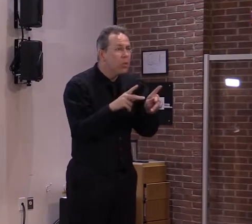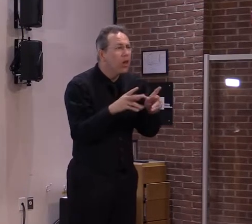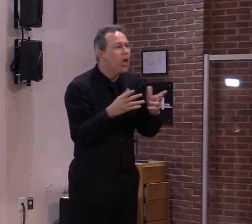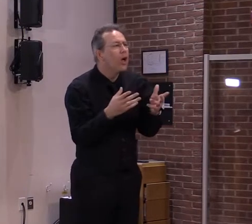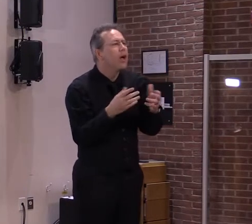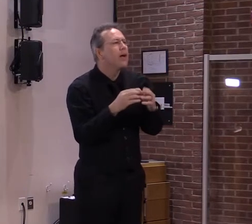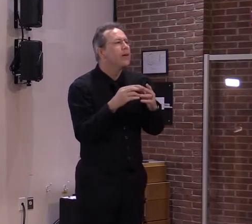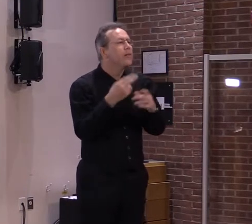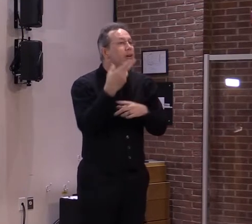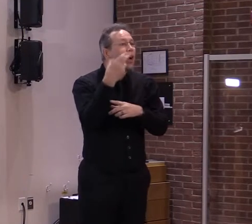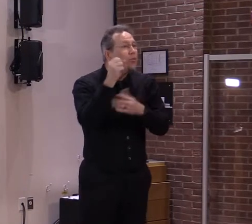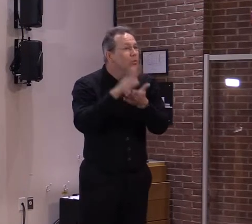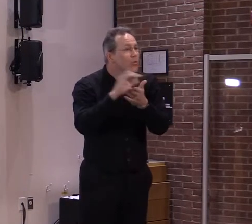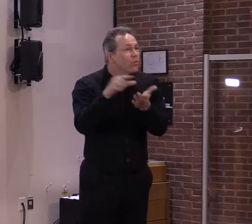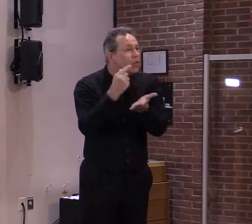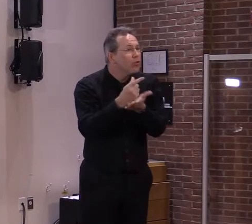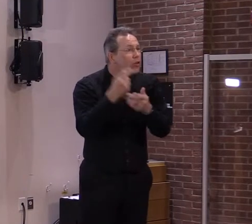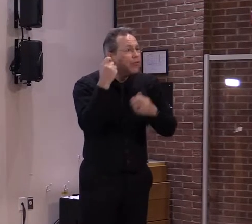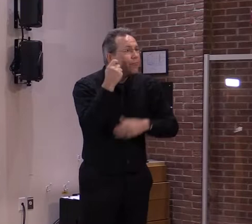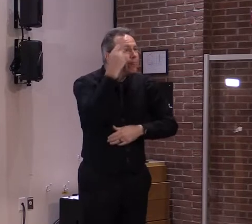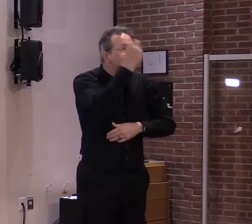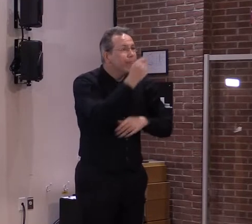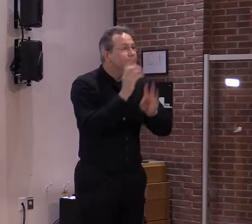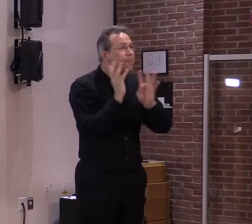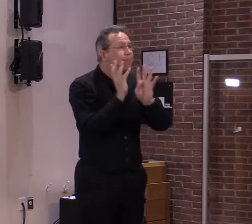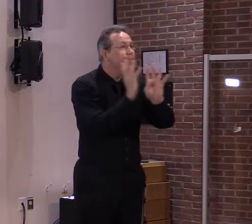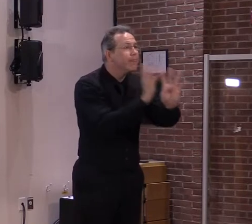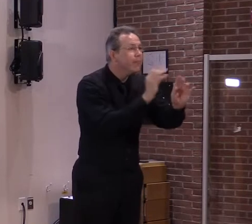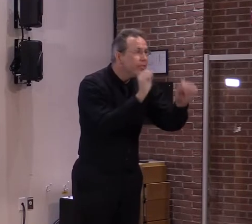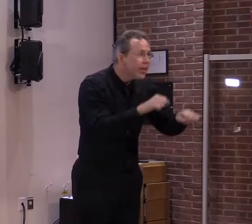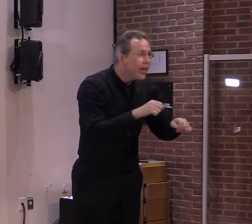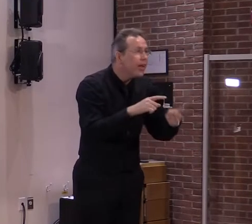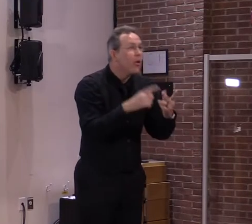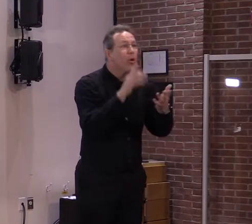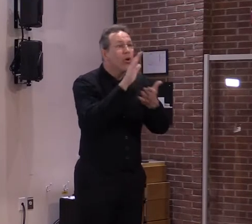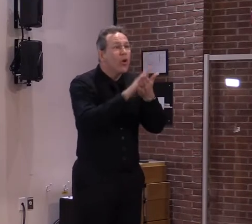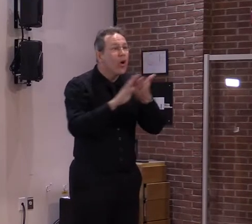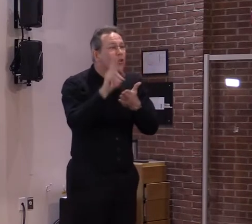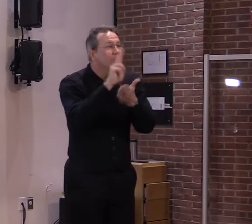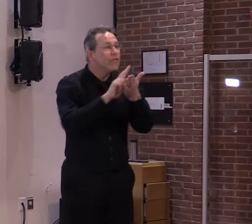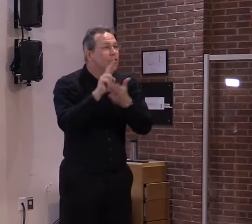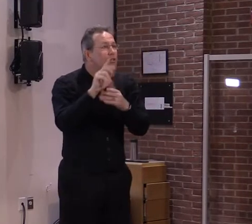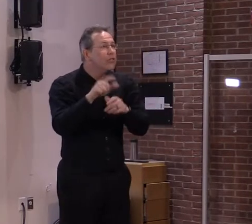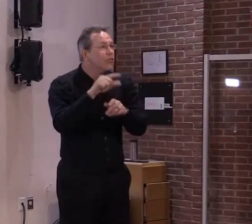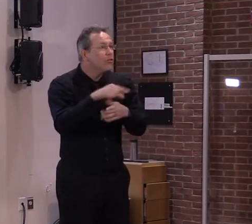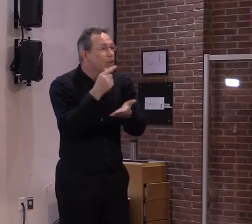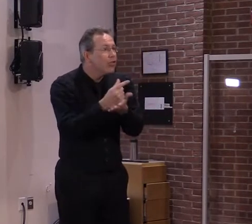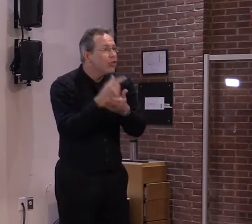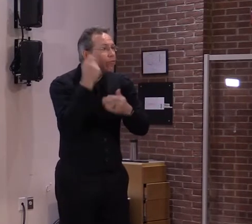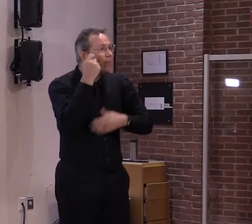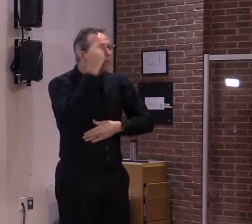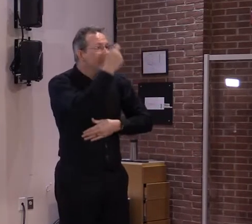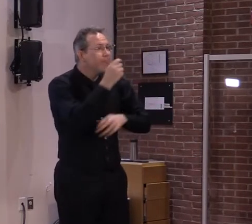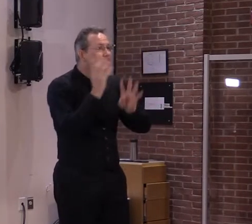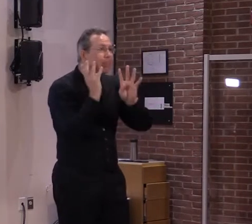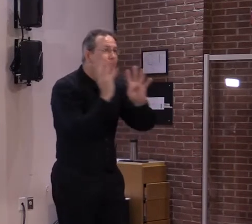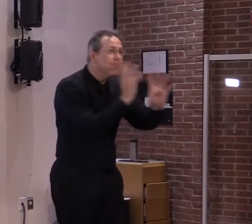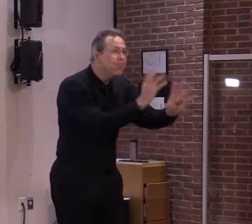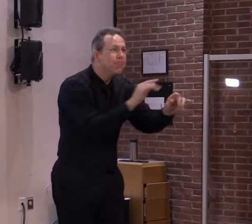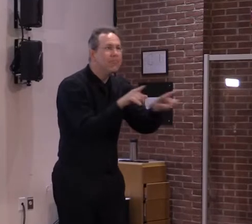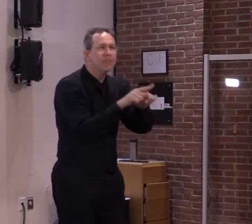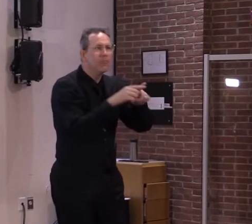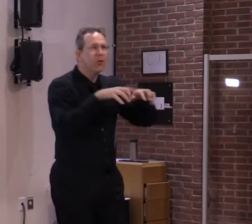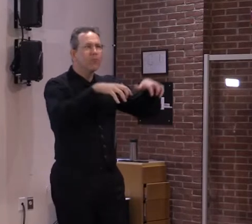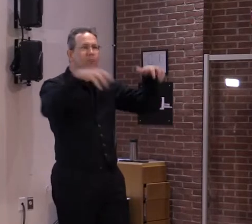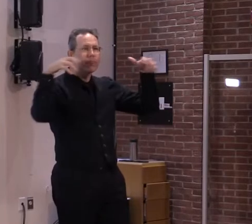provide more confidence for event planners to book events that comply with both the gathering sizes and the universal